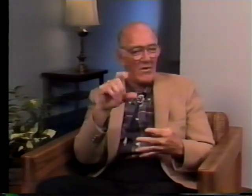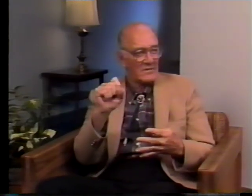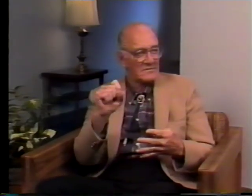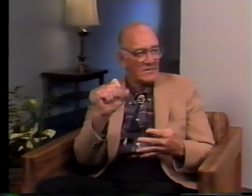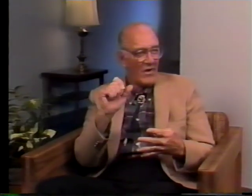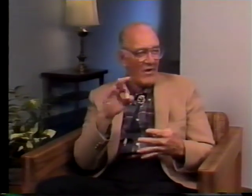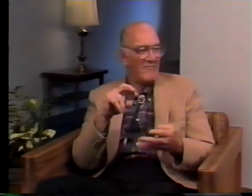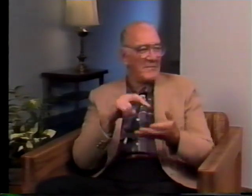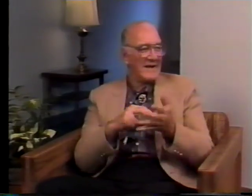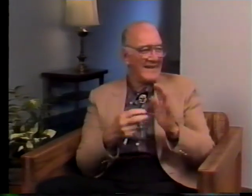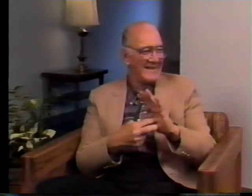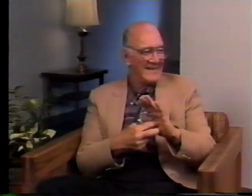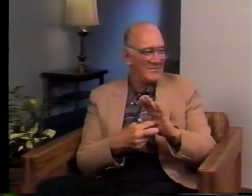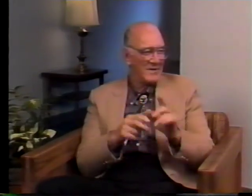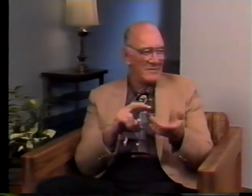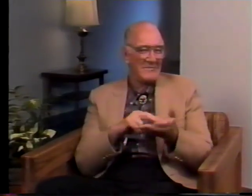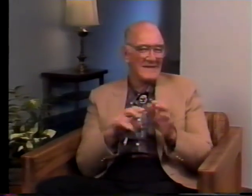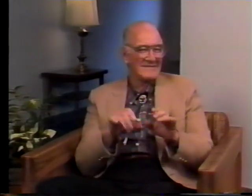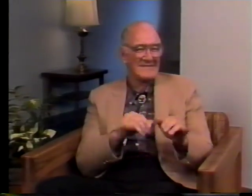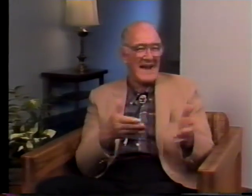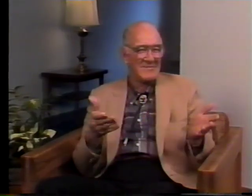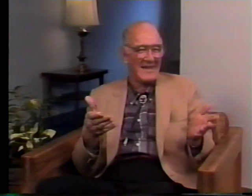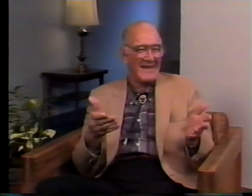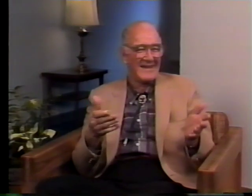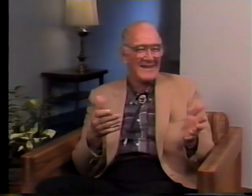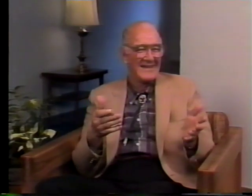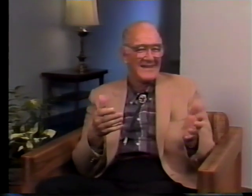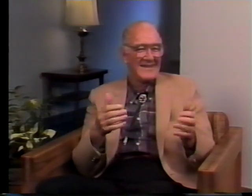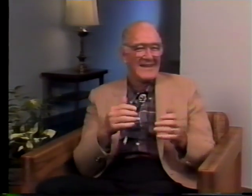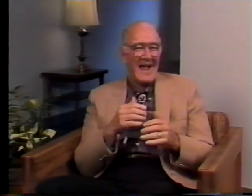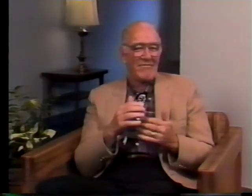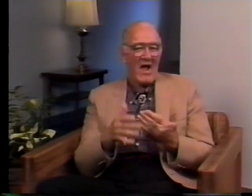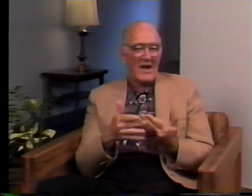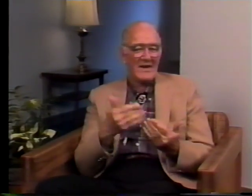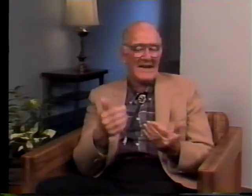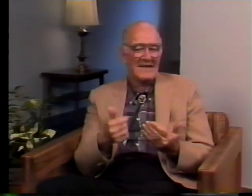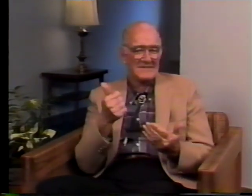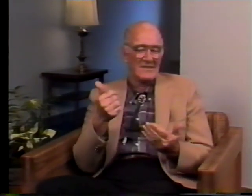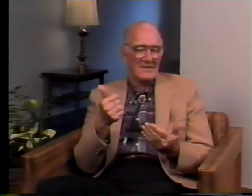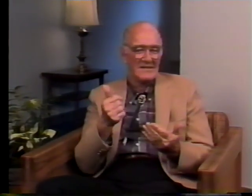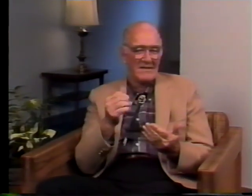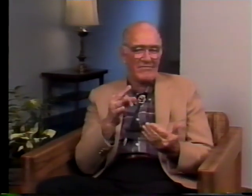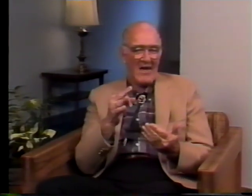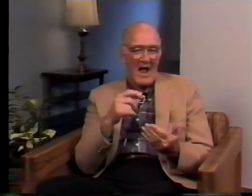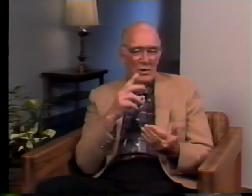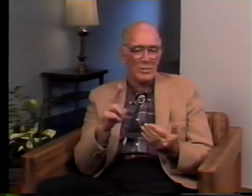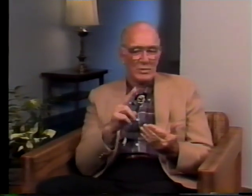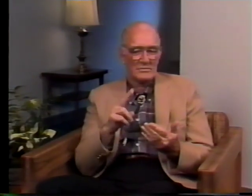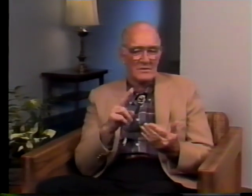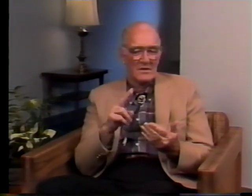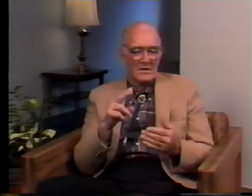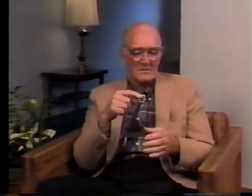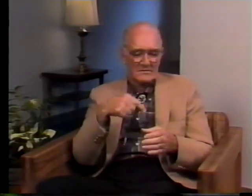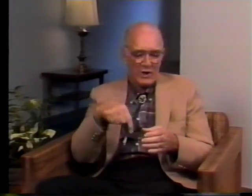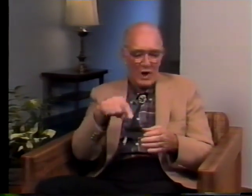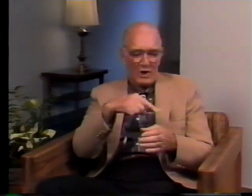levels of meaning, but it means the same thing. I find it easier if I use